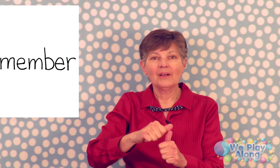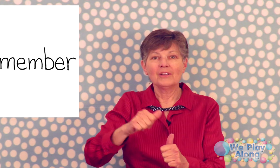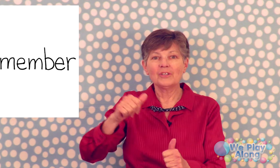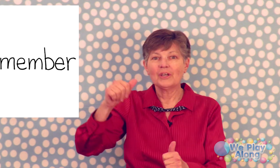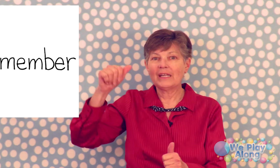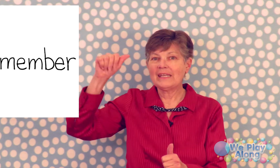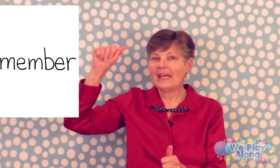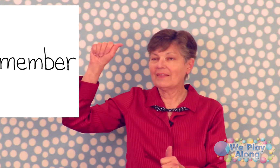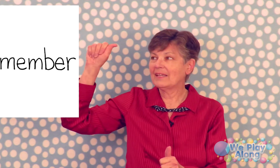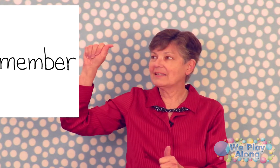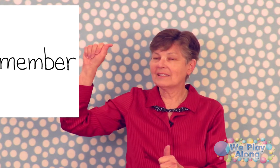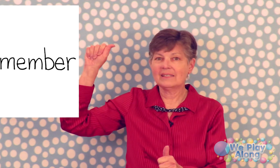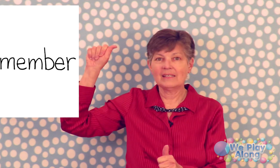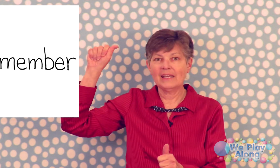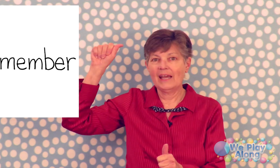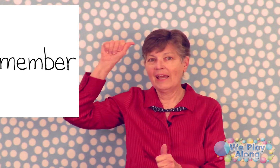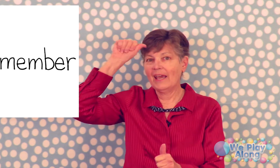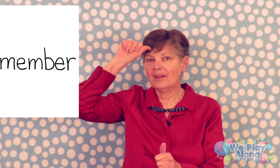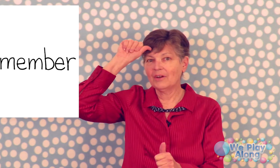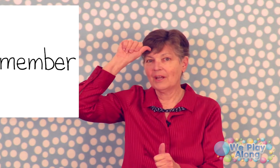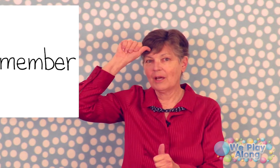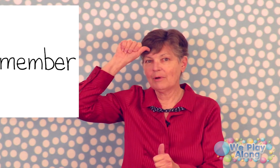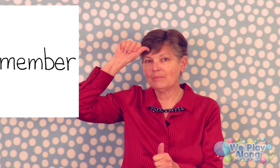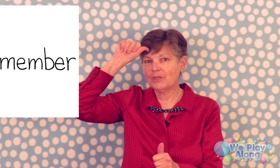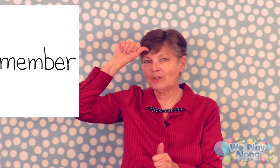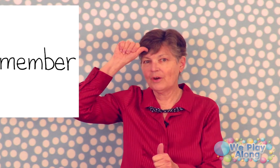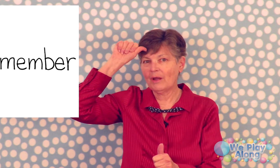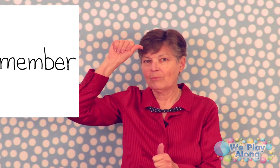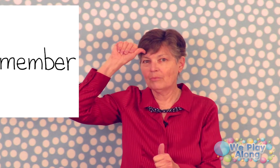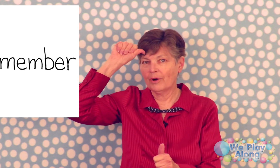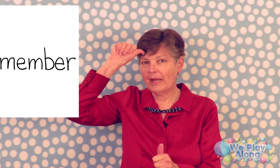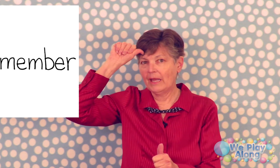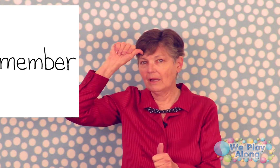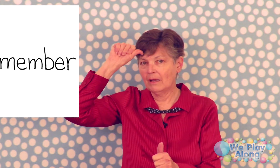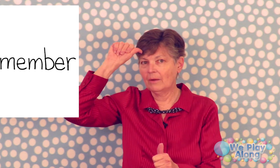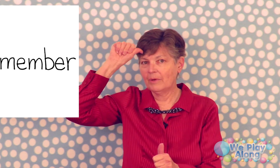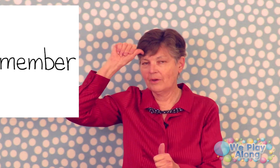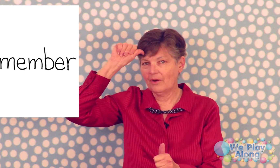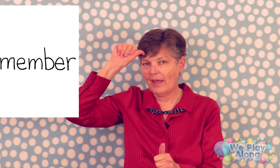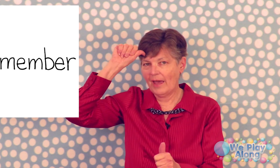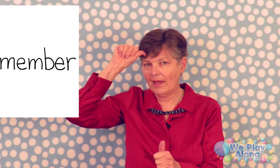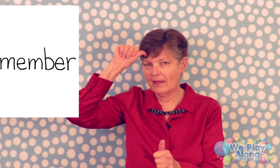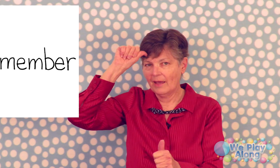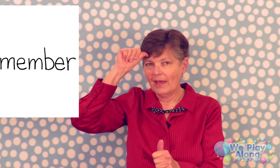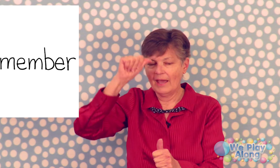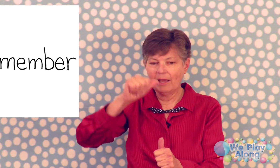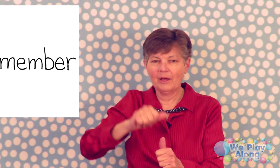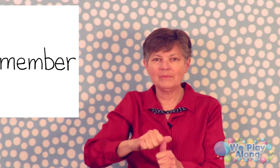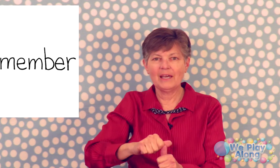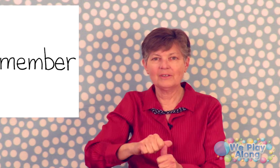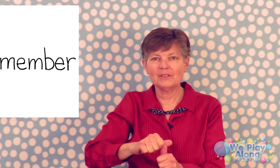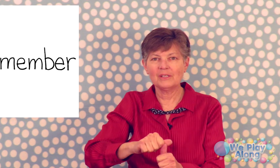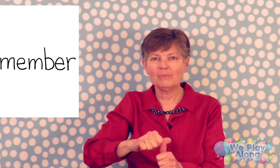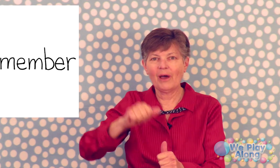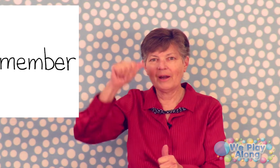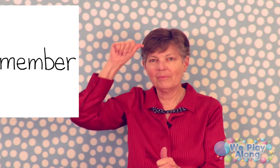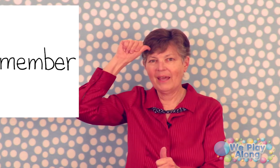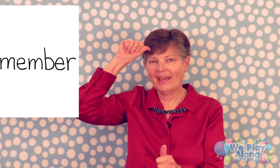So you're going to take this, it's a 10 hand, you're going to come up to your brain, up here your head, and come down to this bottom